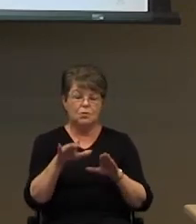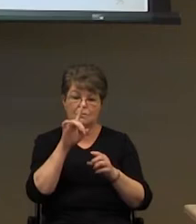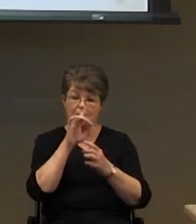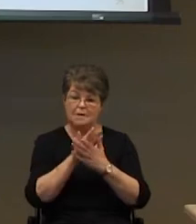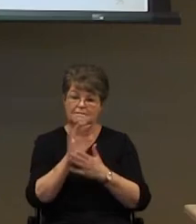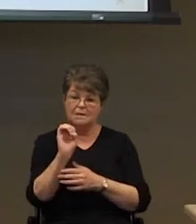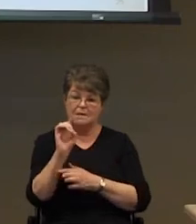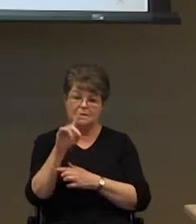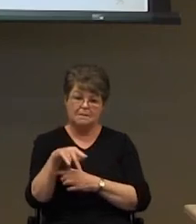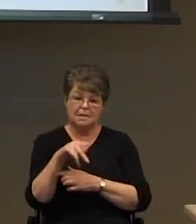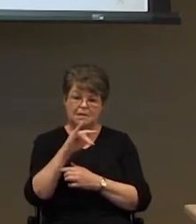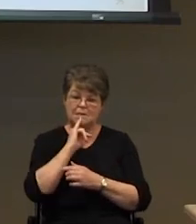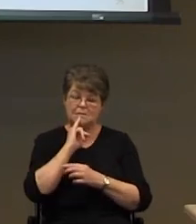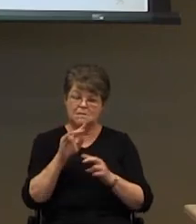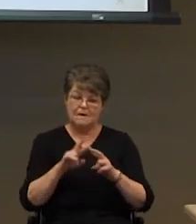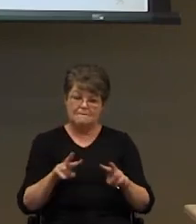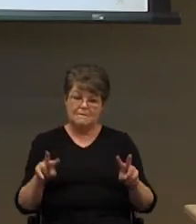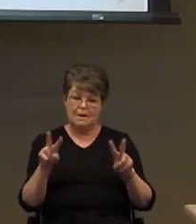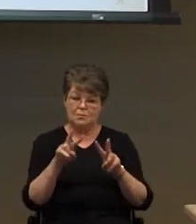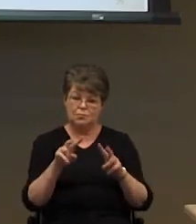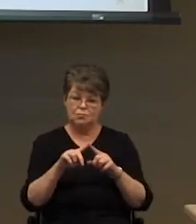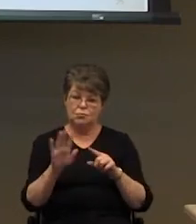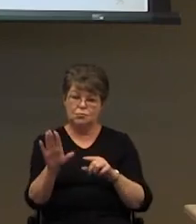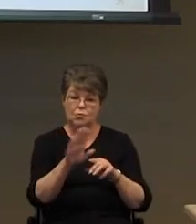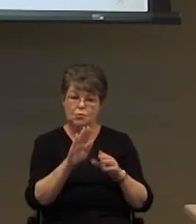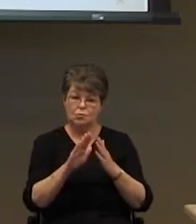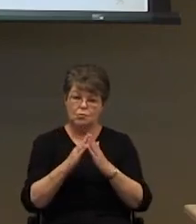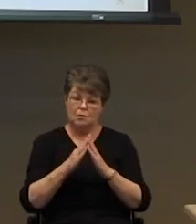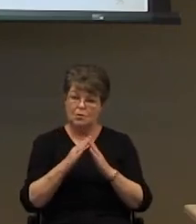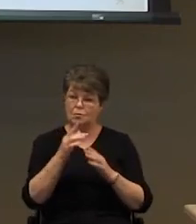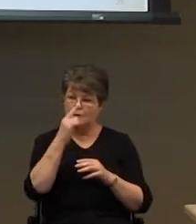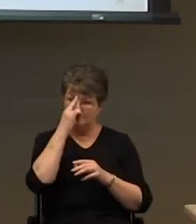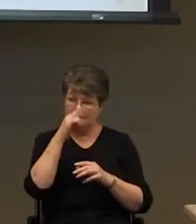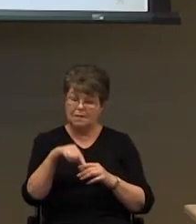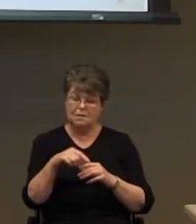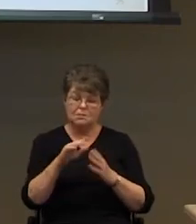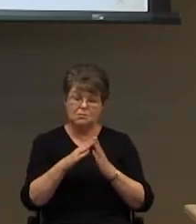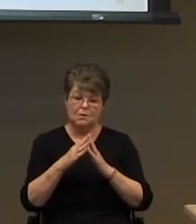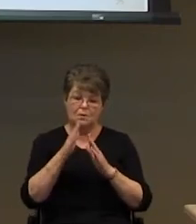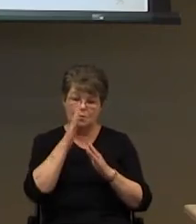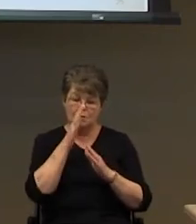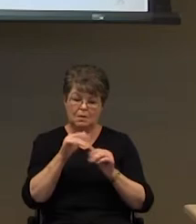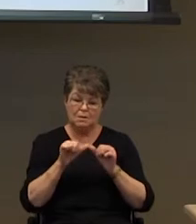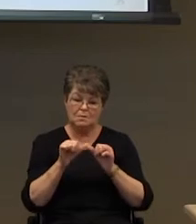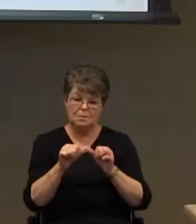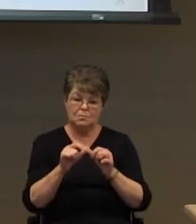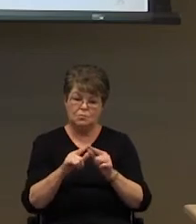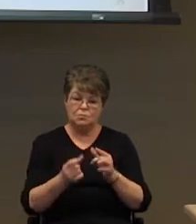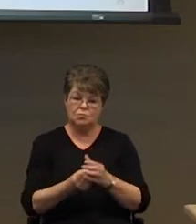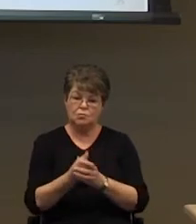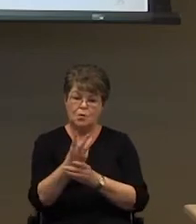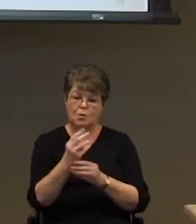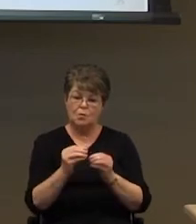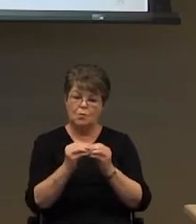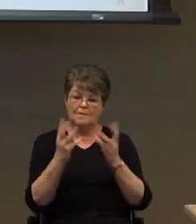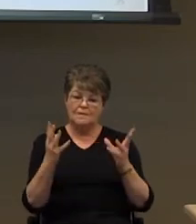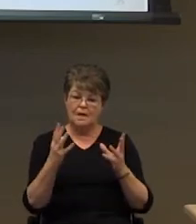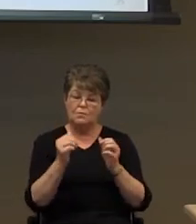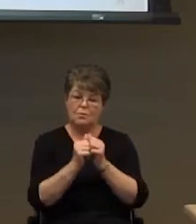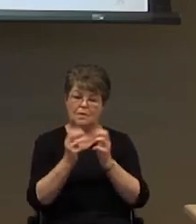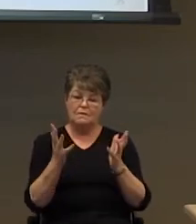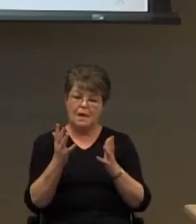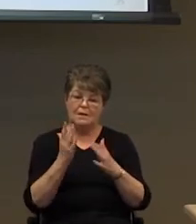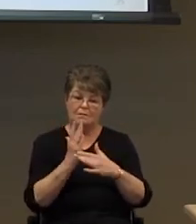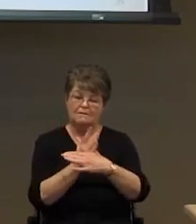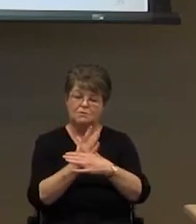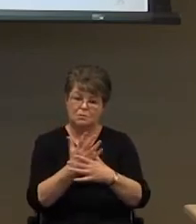economic development is of value to our community, we believe that this community will continue to grow economically without intervention,